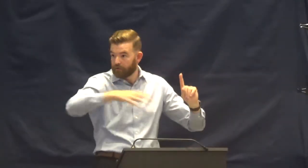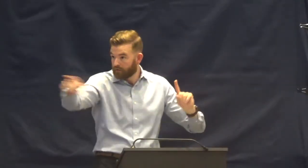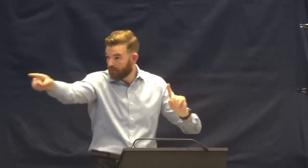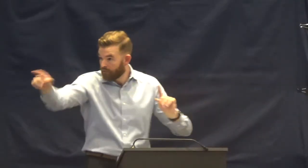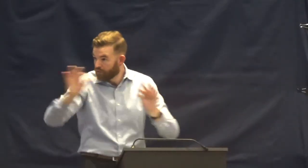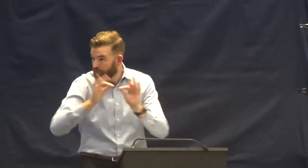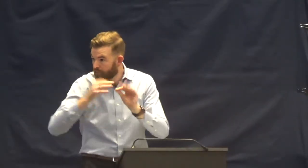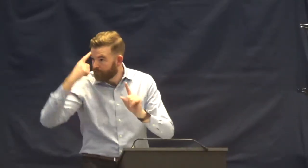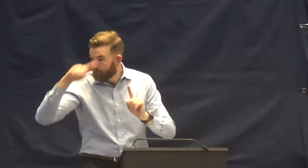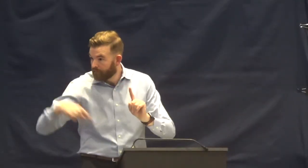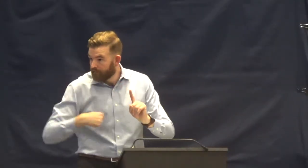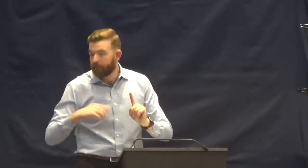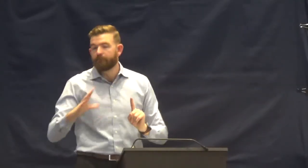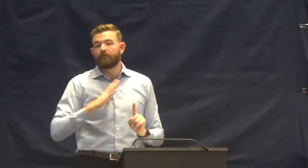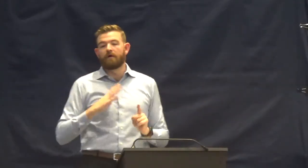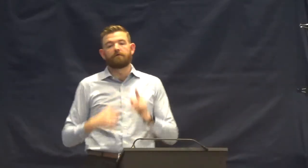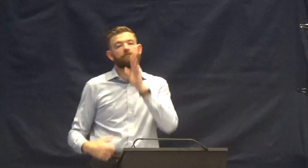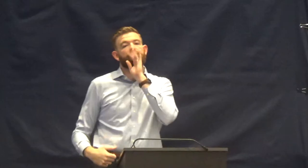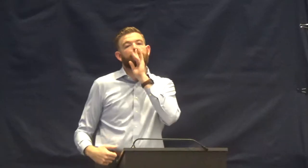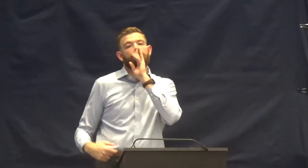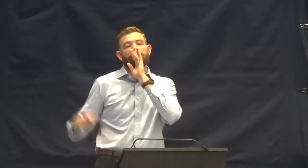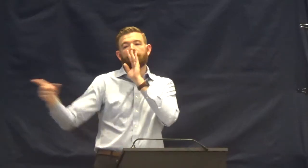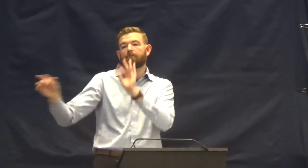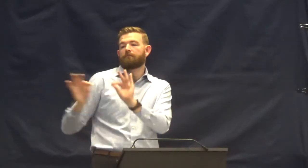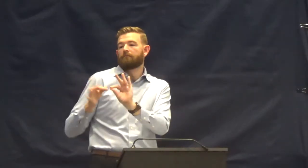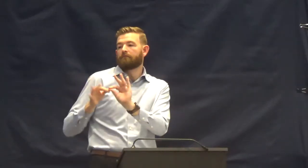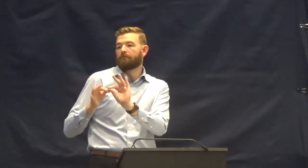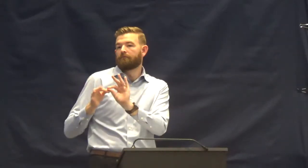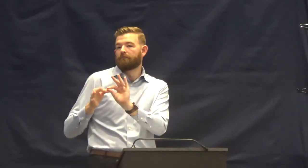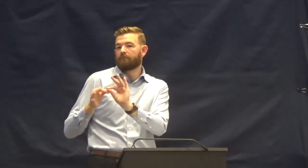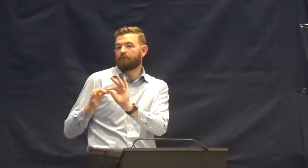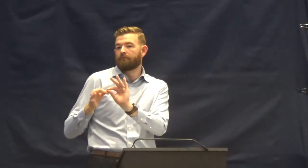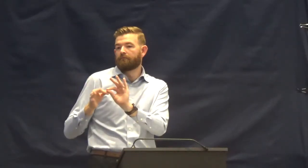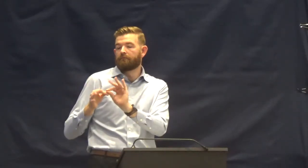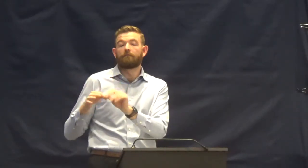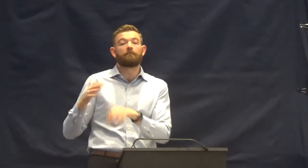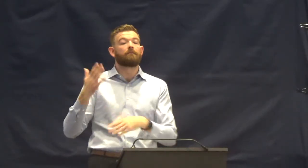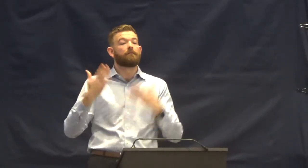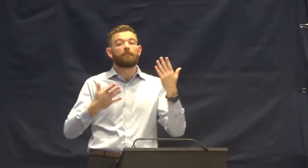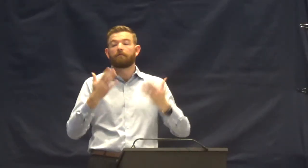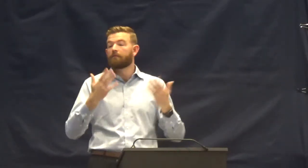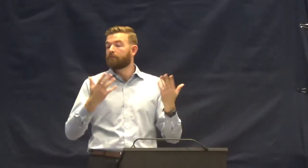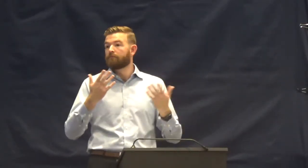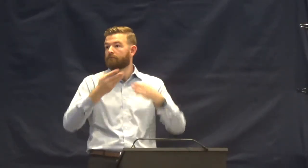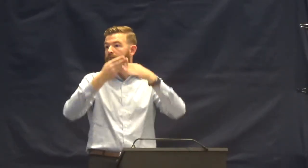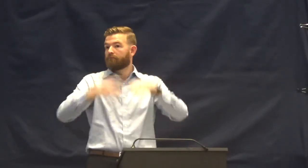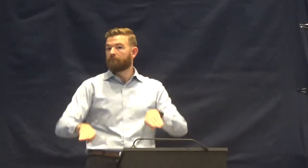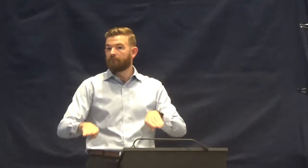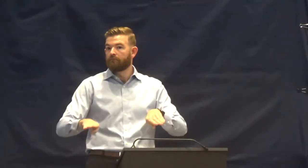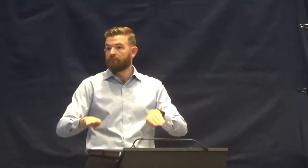is talking, then another family member needs to come and interpret.